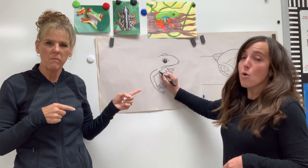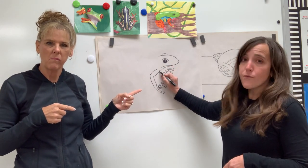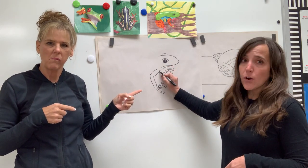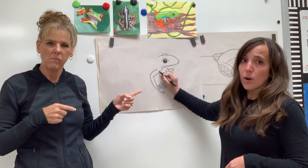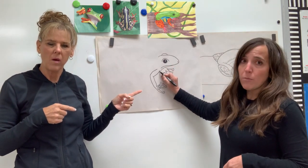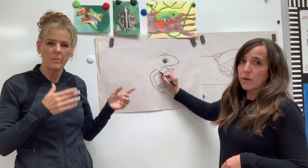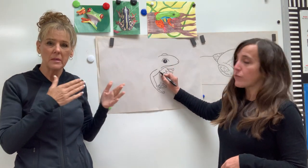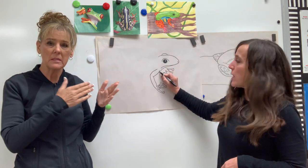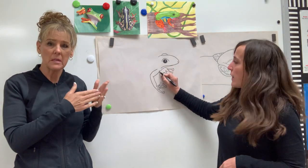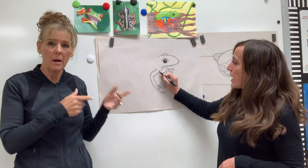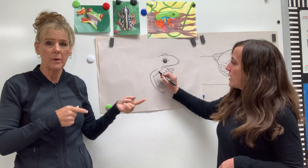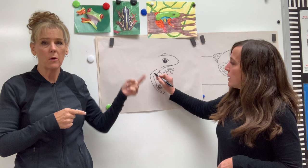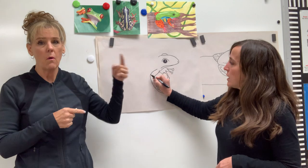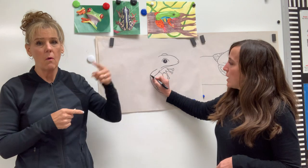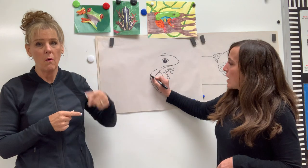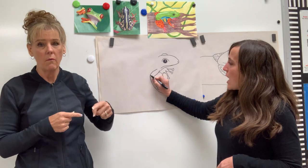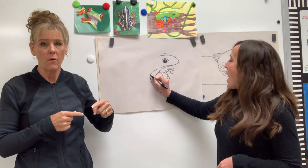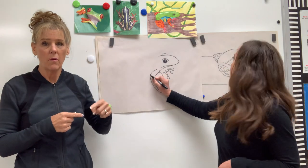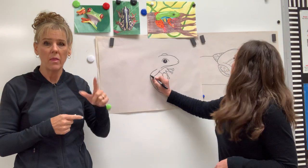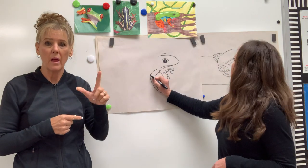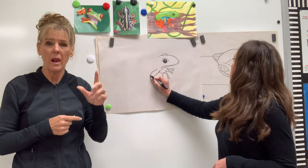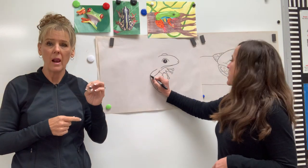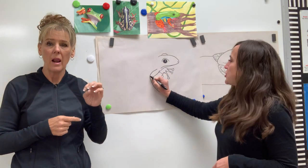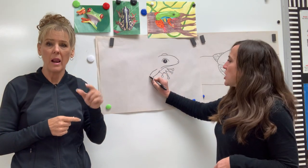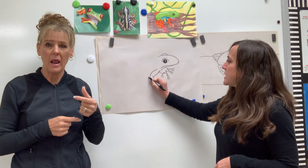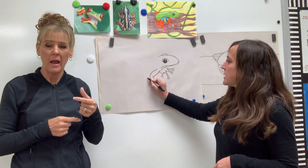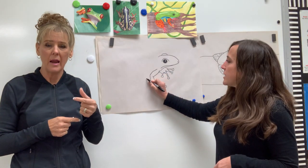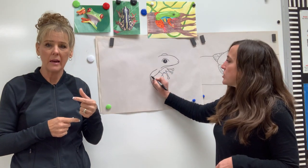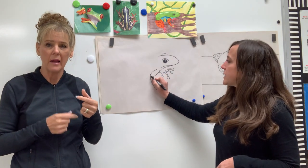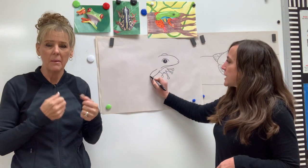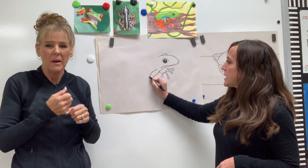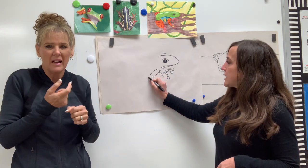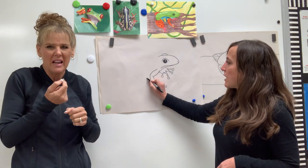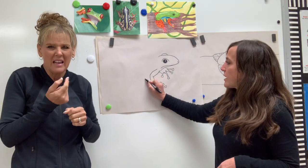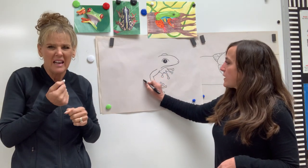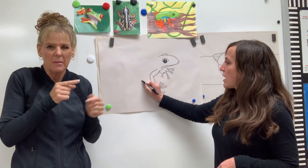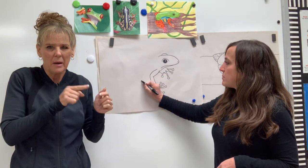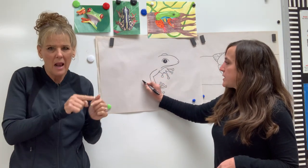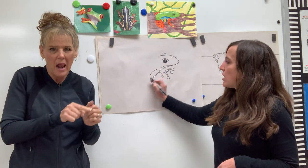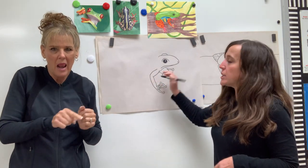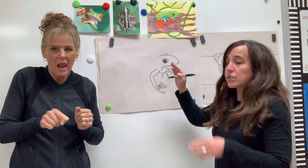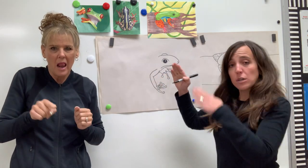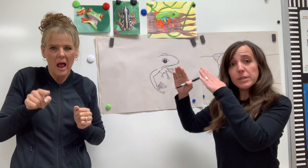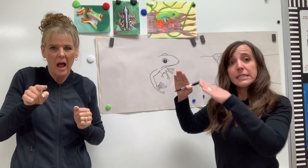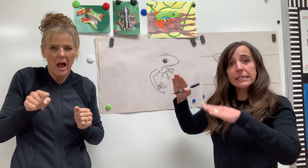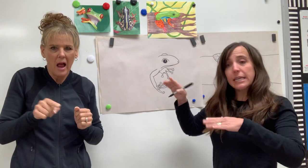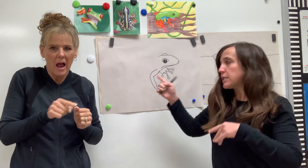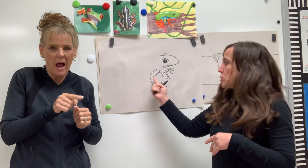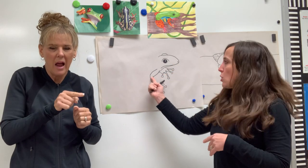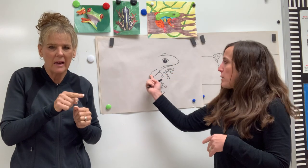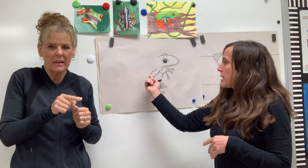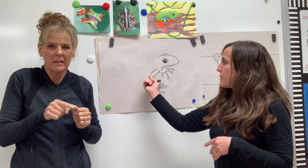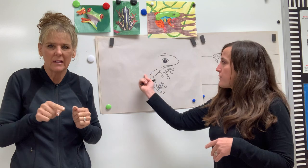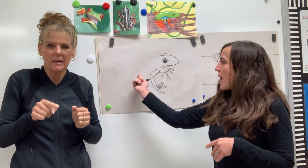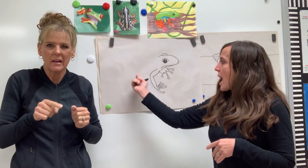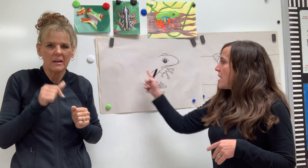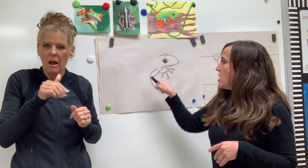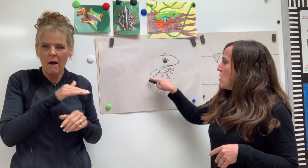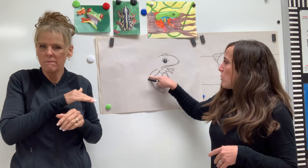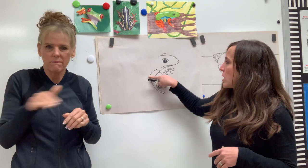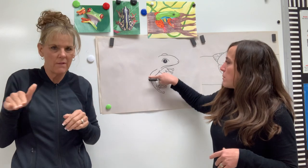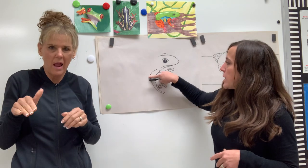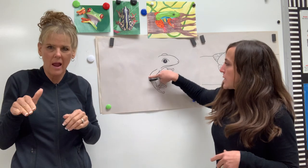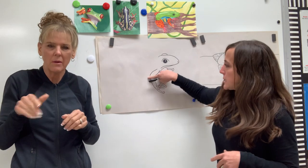jump over my front leg and I'm gonna make just a little slanted line that comes down. It's gonna be slanted, don't make it